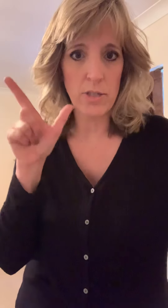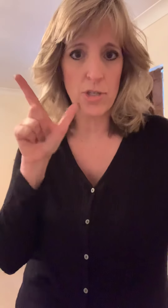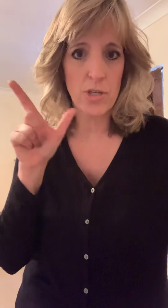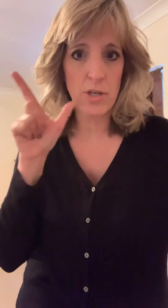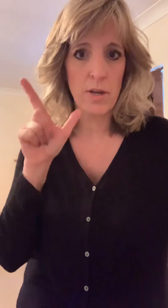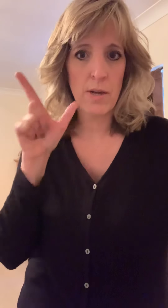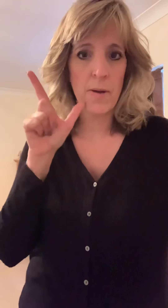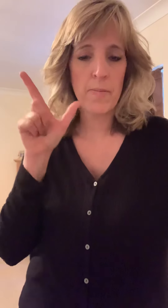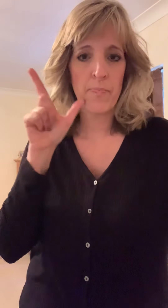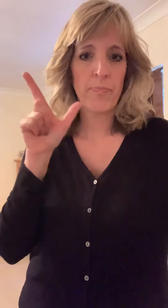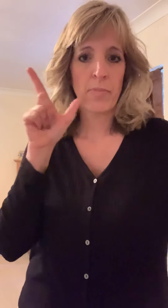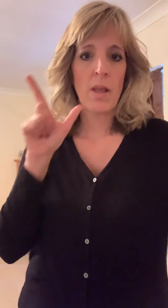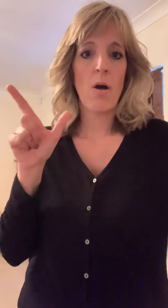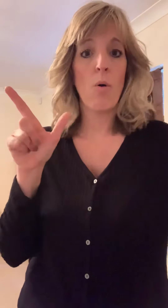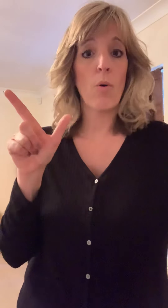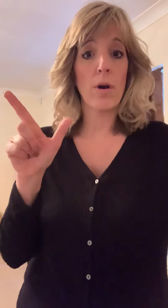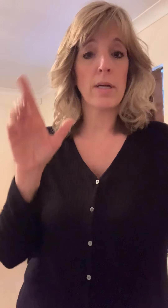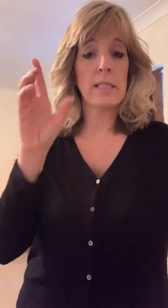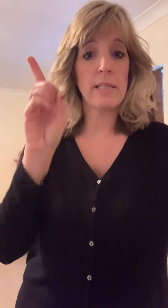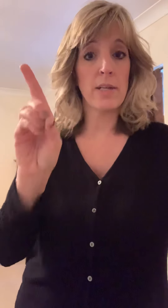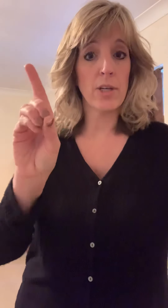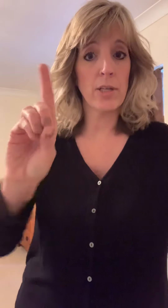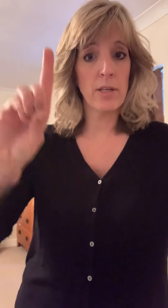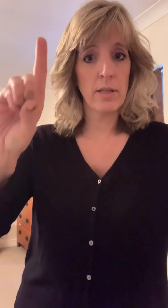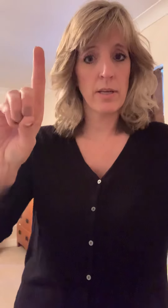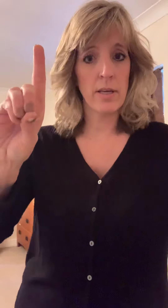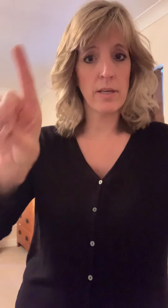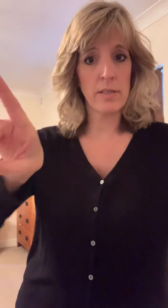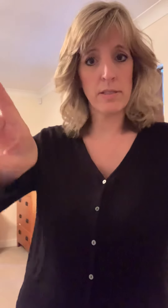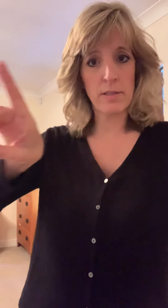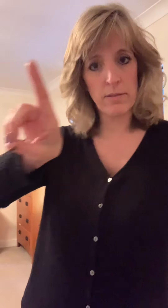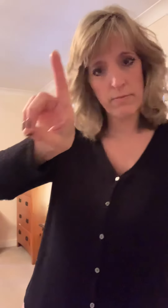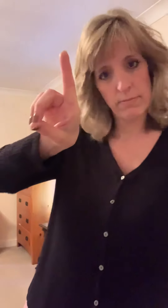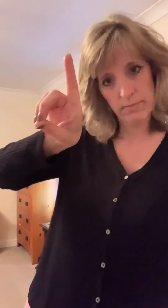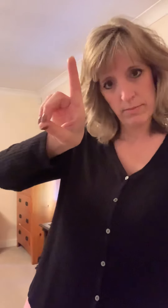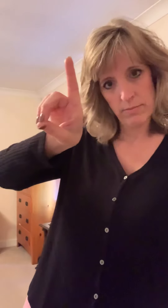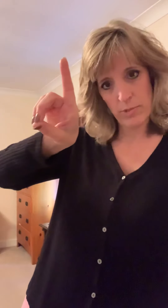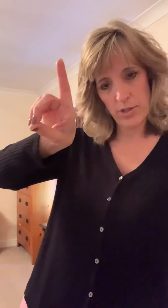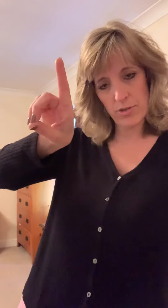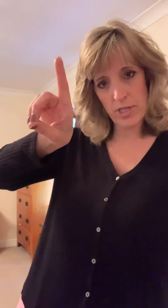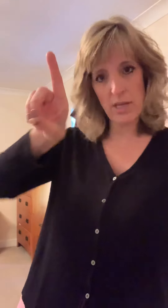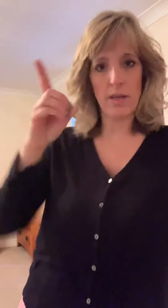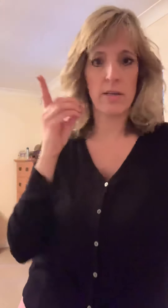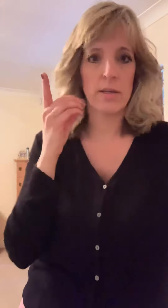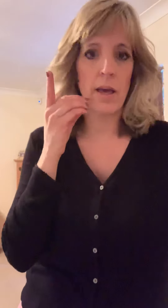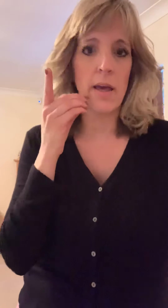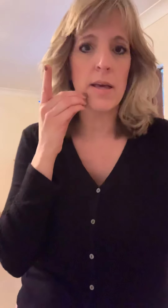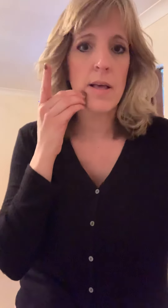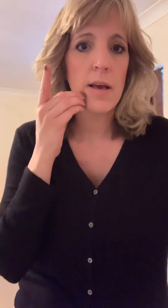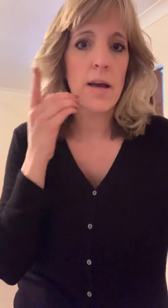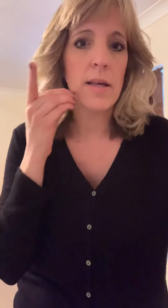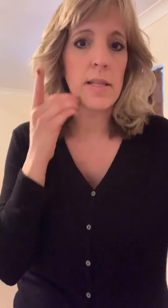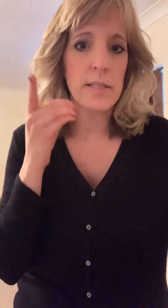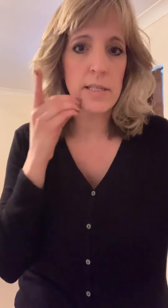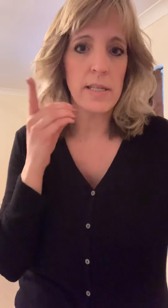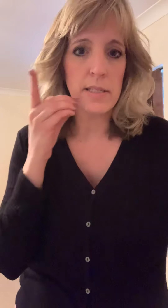lunch. Or dinner is with your D, okay? And then D,